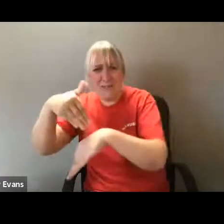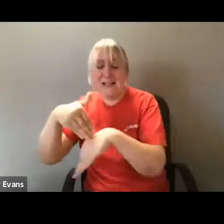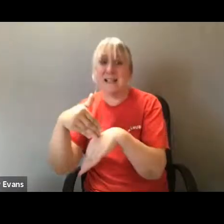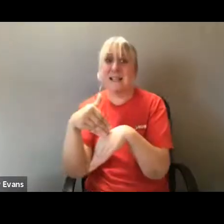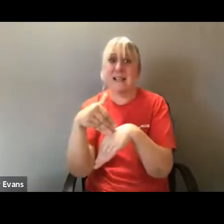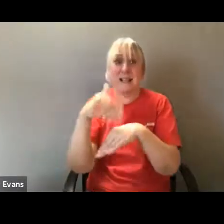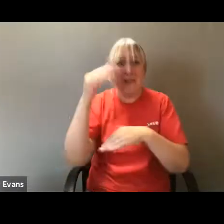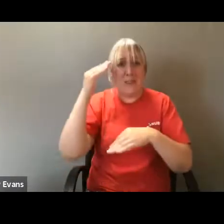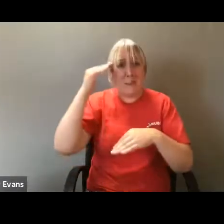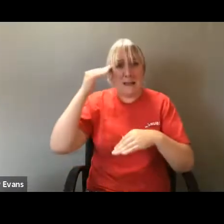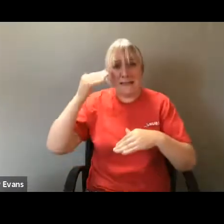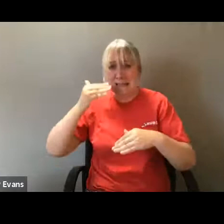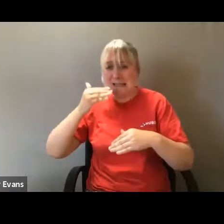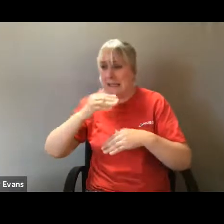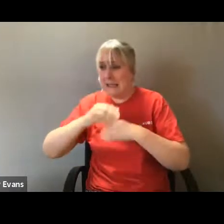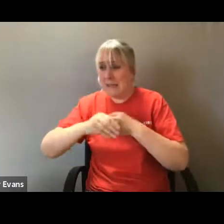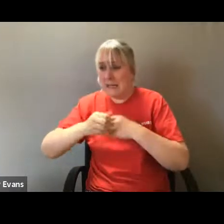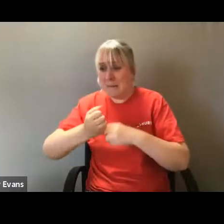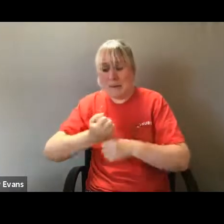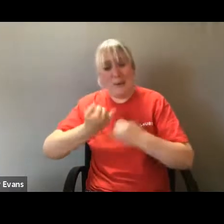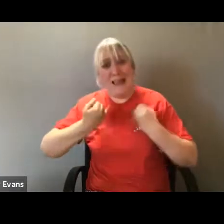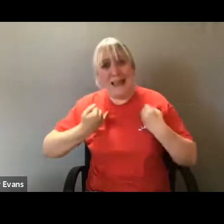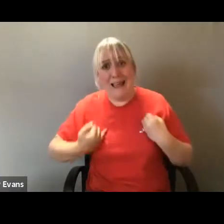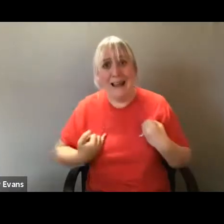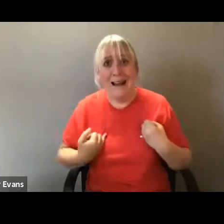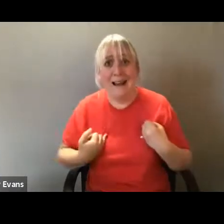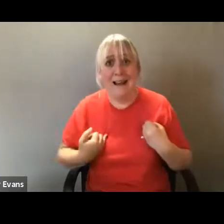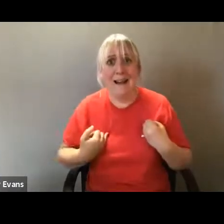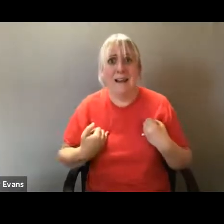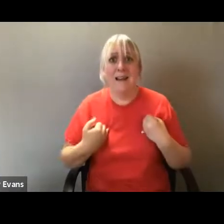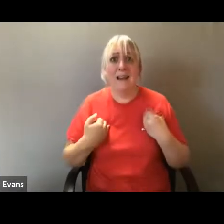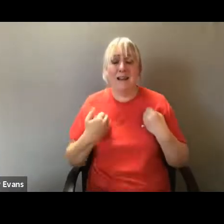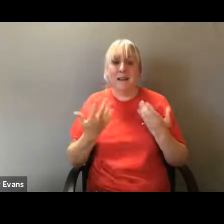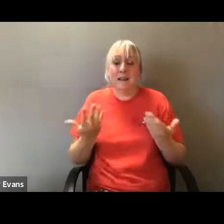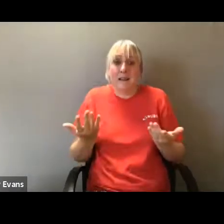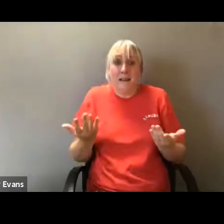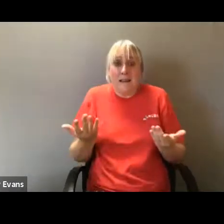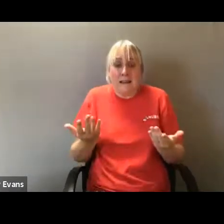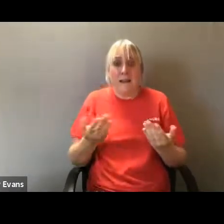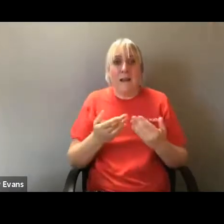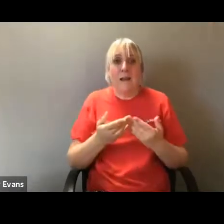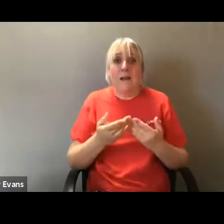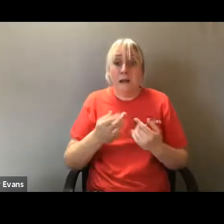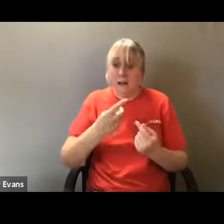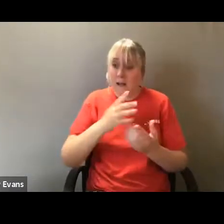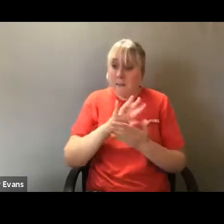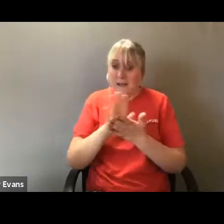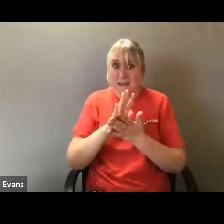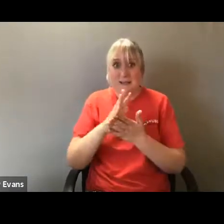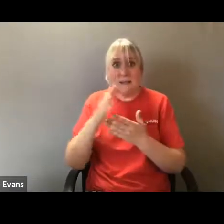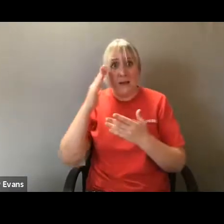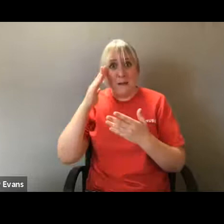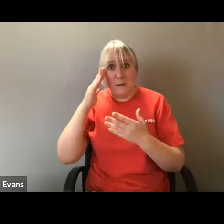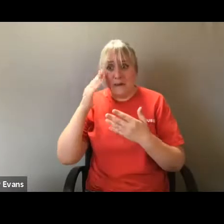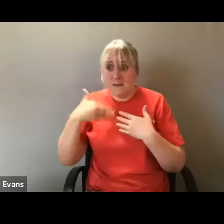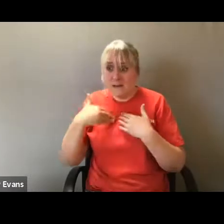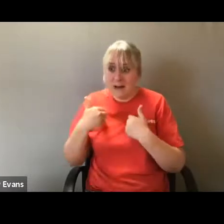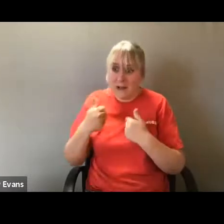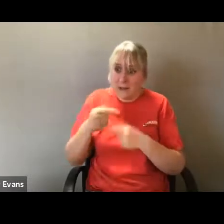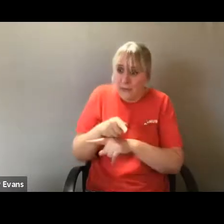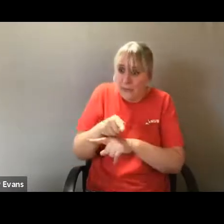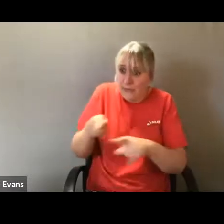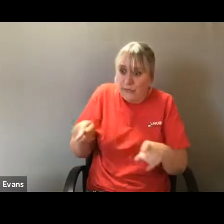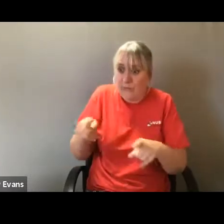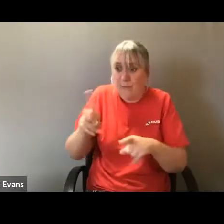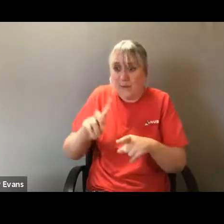debilitating. They render one practically incapacitated. So we often end up trapped in the system. Now, all of